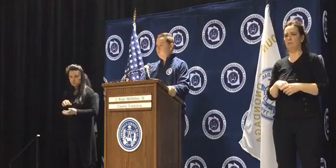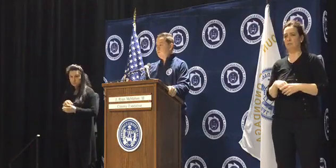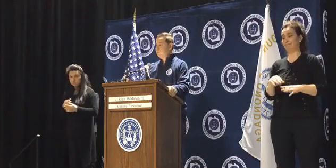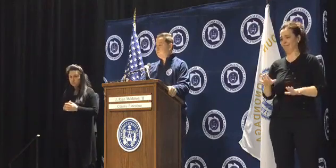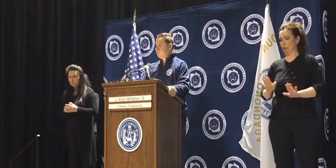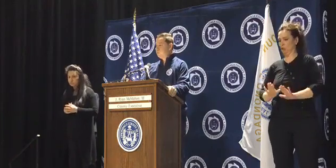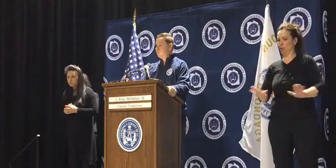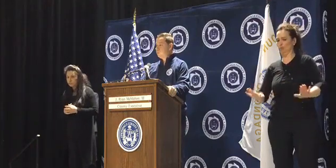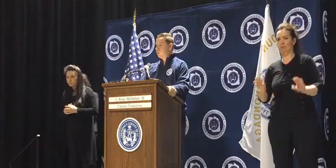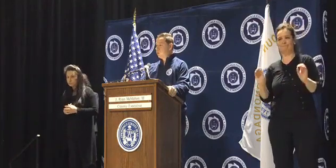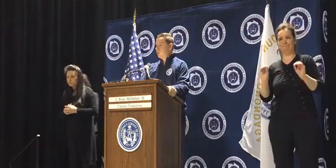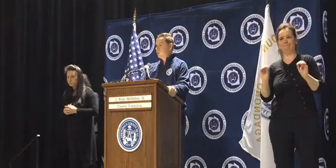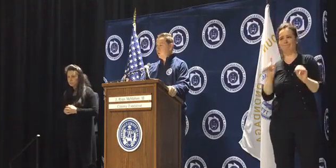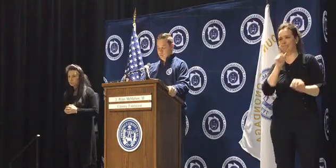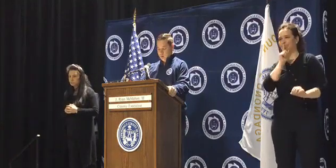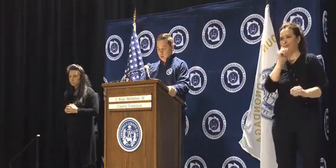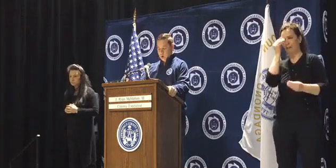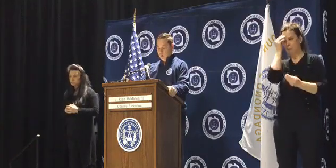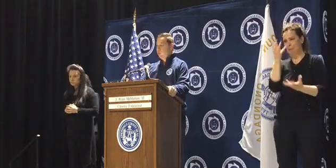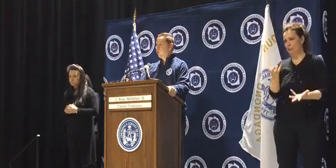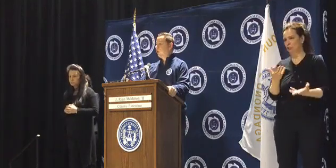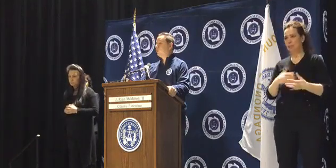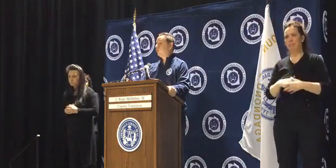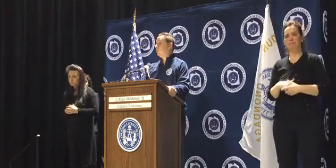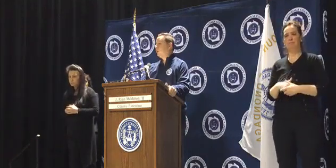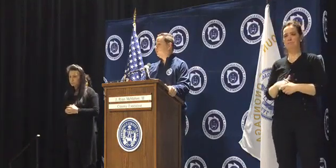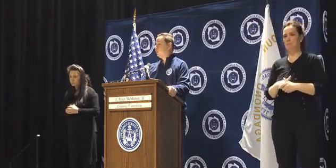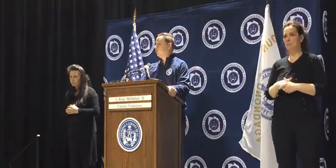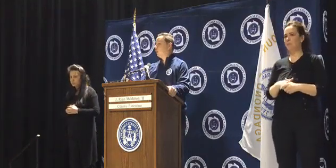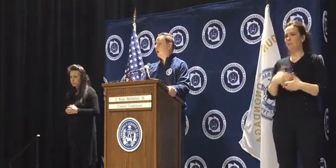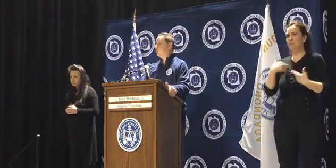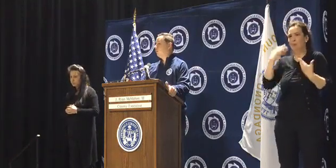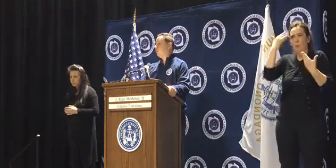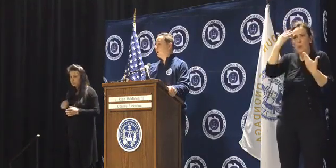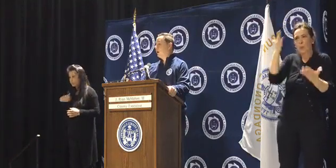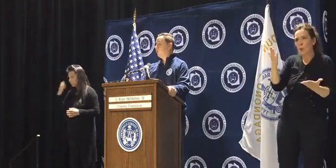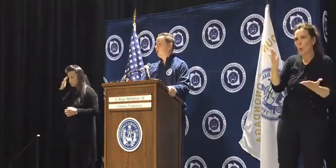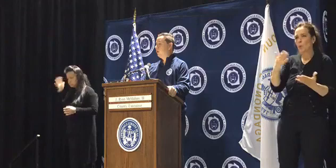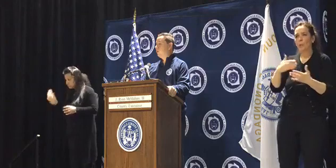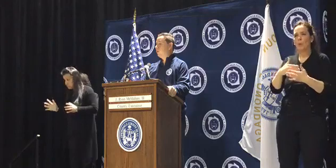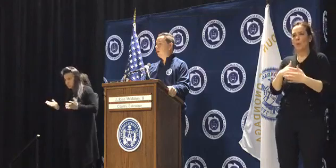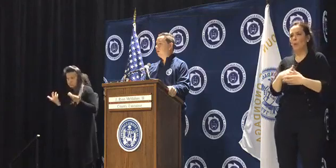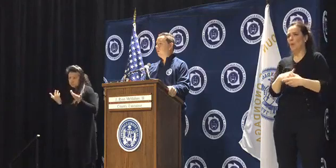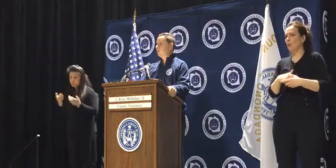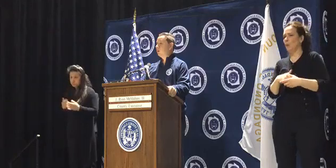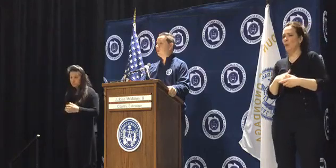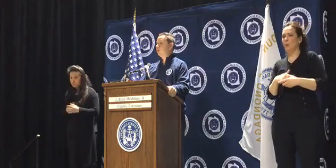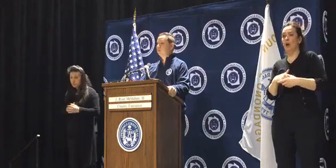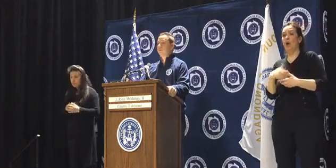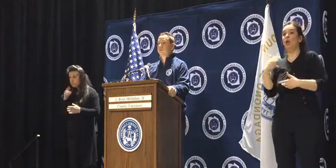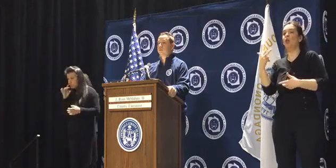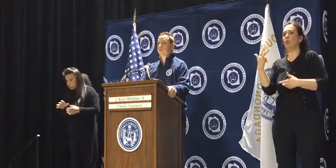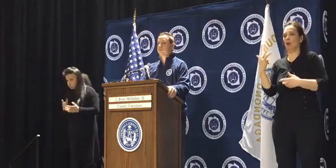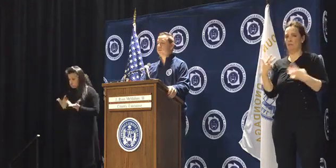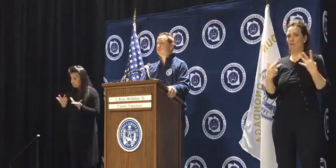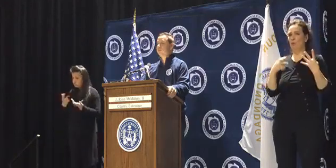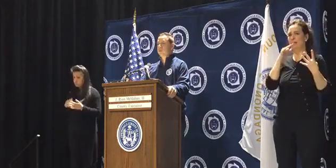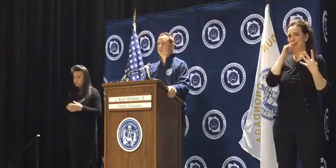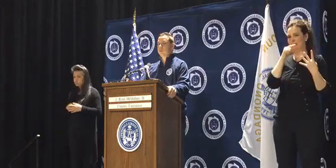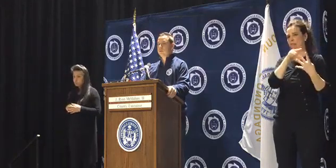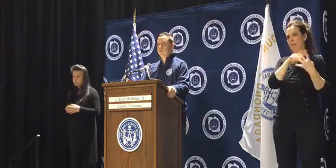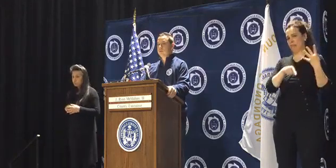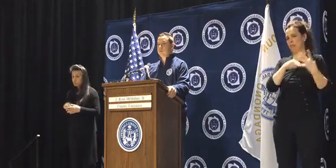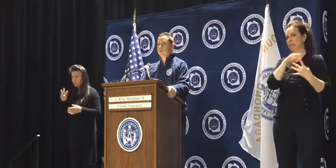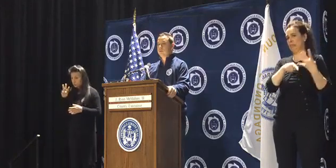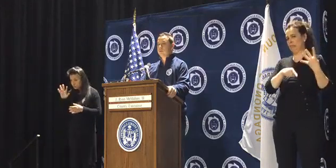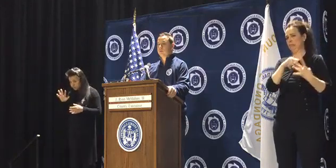Means there are none, or you just don't have that information? We don't know who the other 3 out of the 34 are, but right now we don't have any information on children. How is law